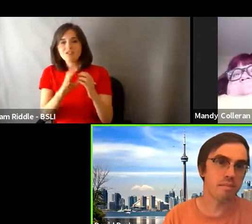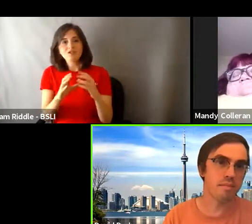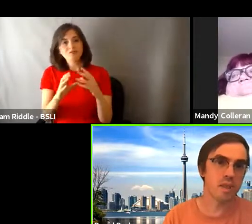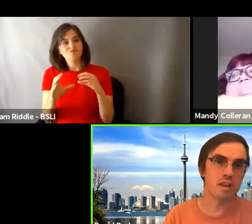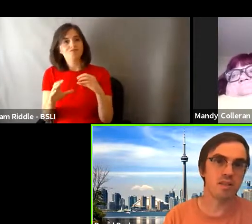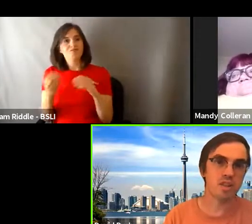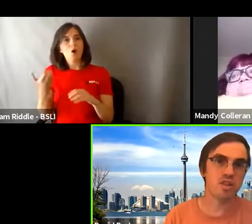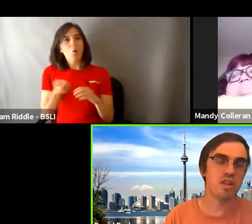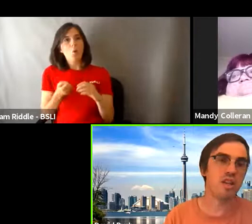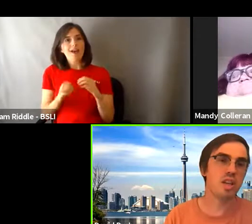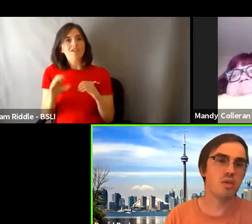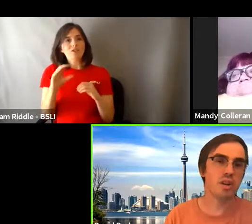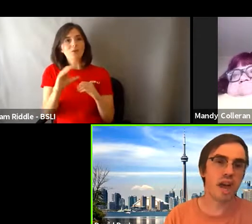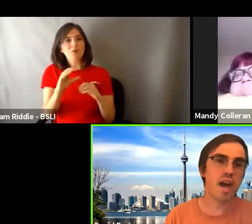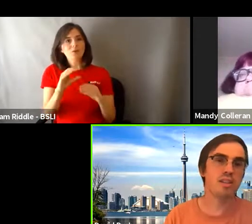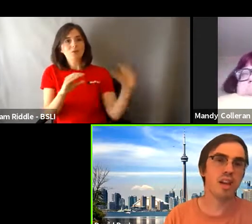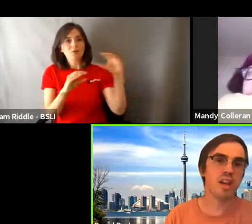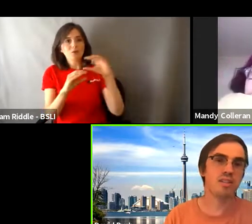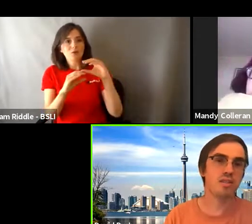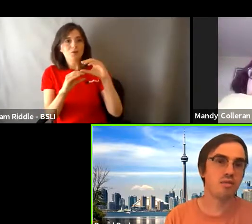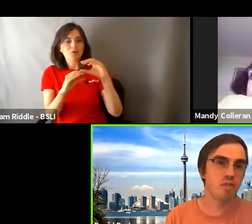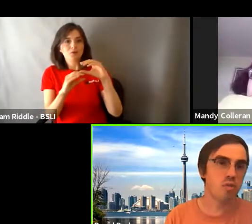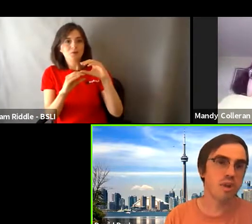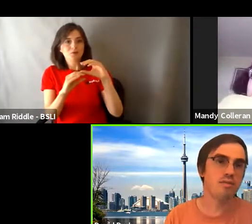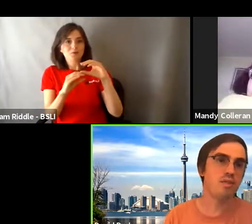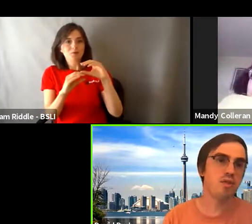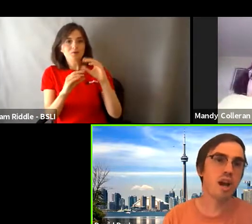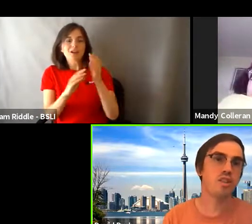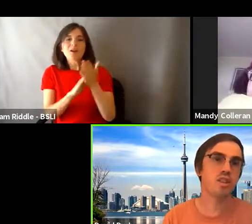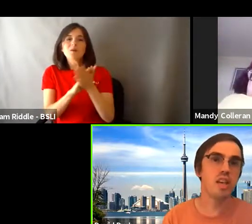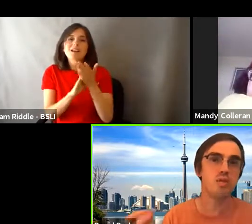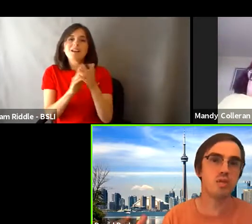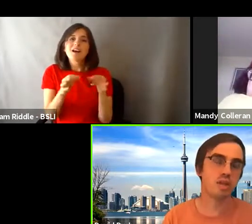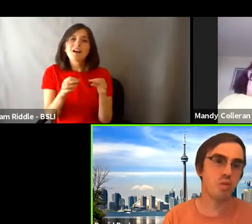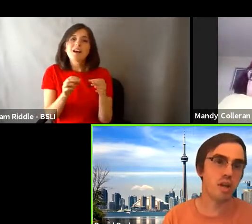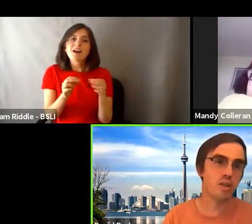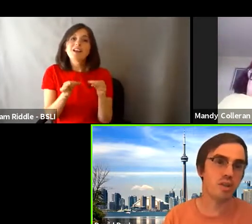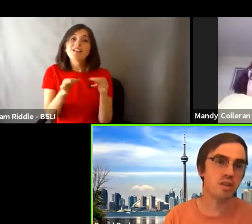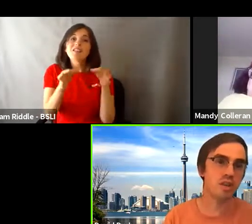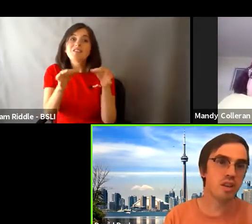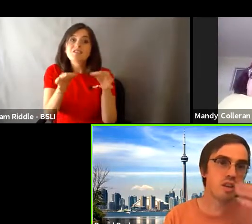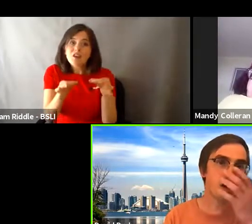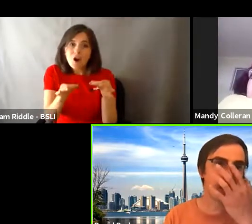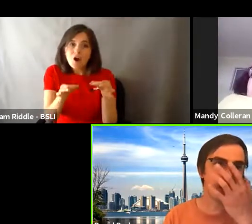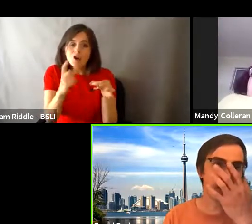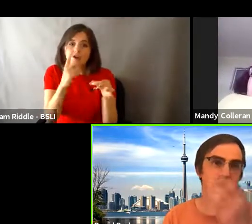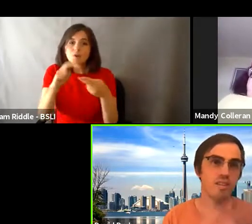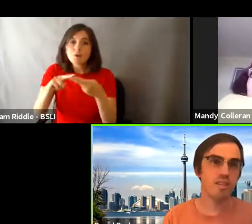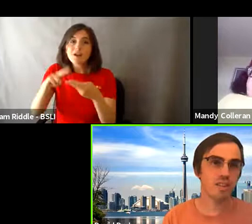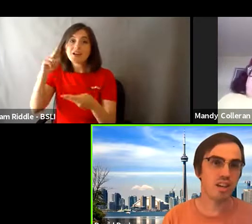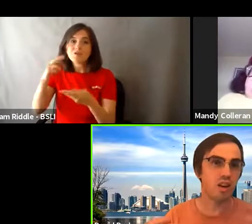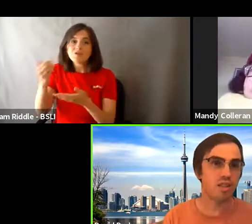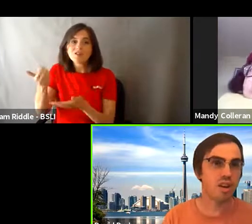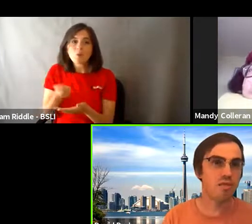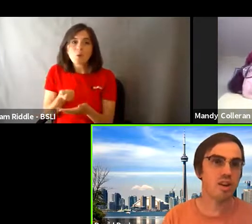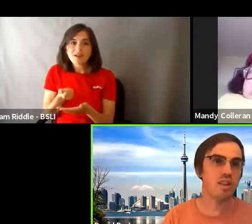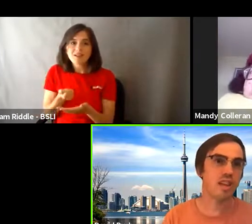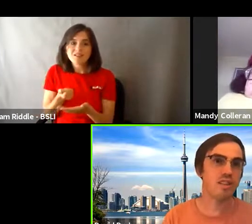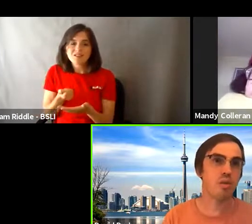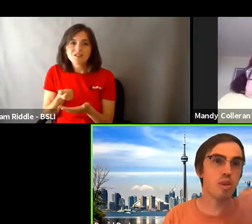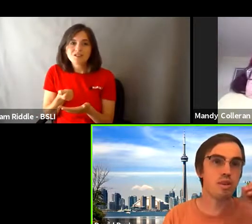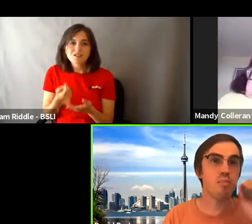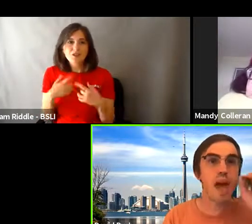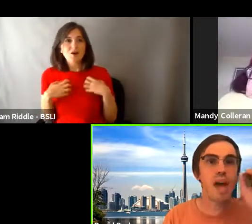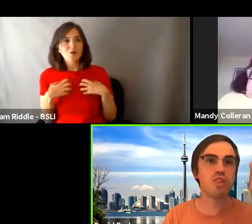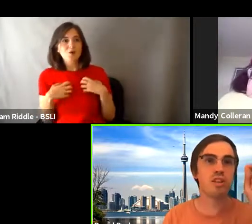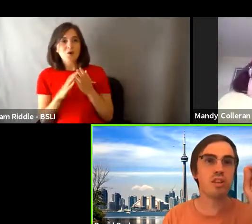them. Essentially, it would act as a deferment for actually increasing wages, like on their front, and